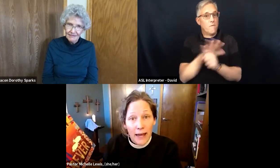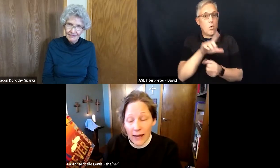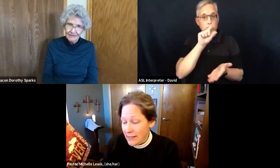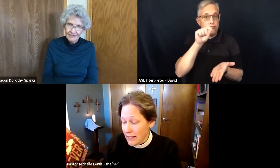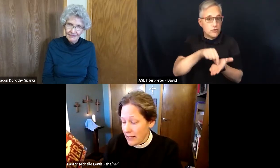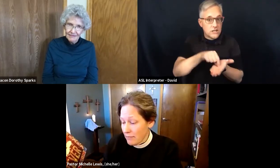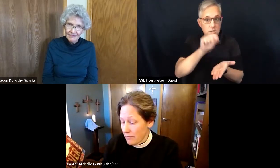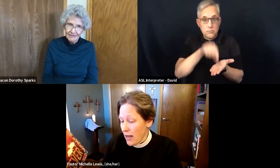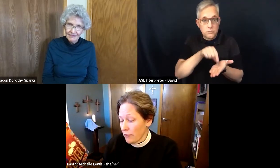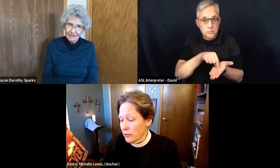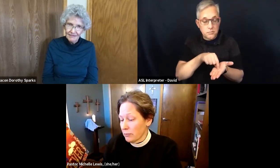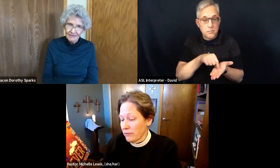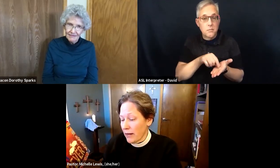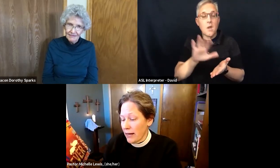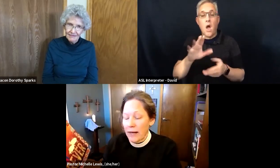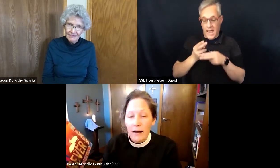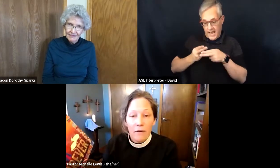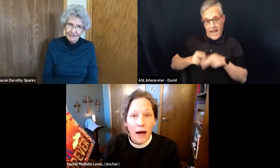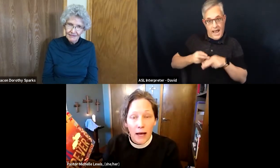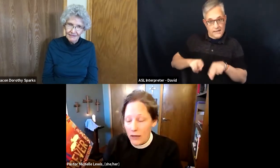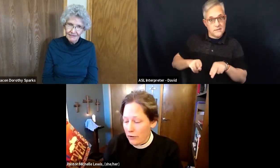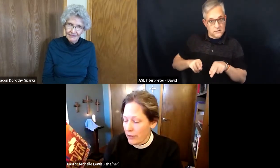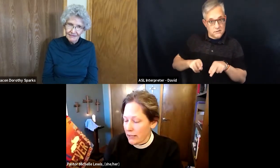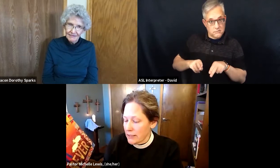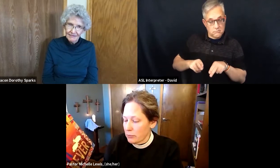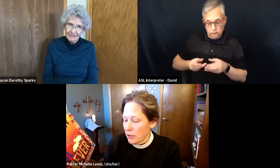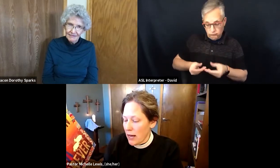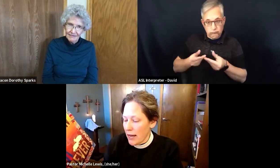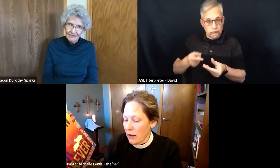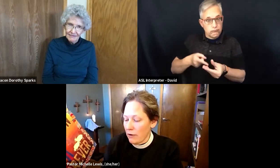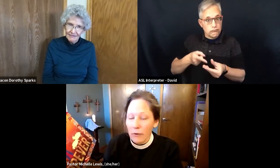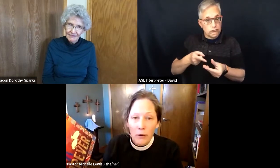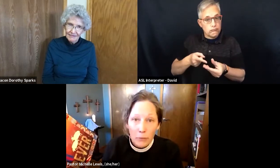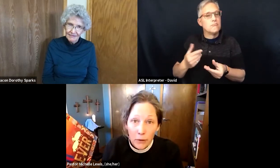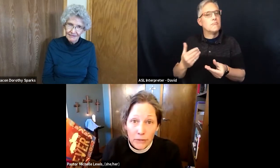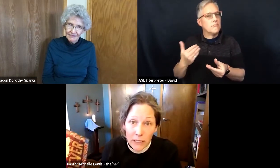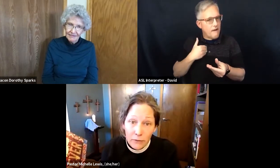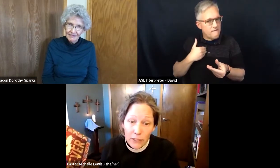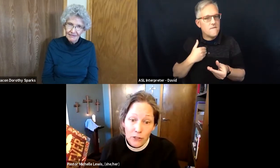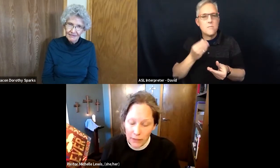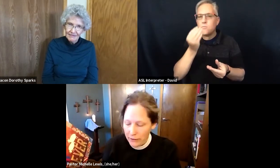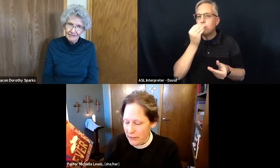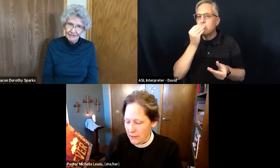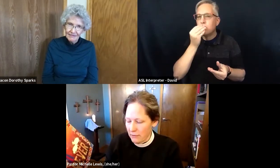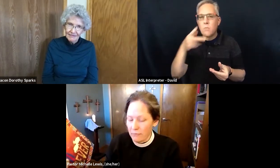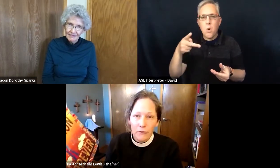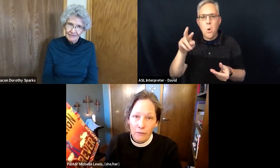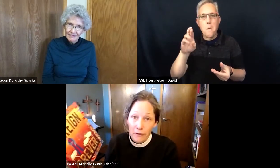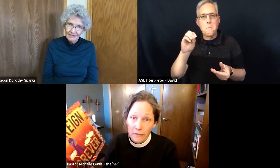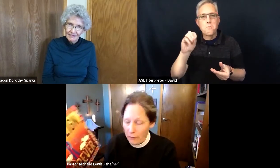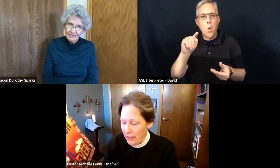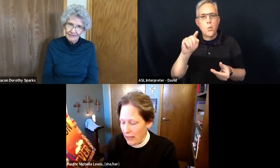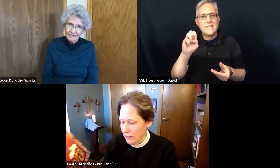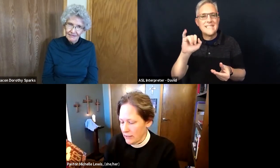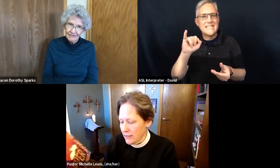their eggs not only provide ongoing supply of protein-rich meals, food